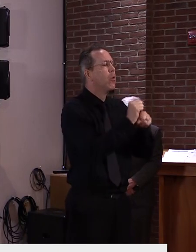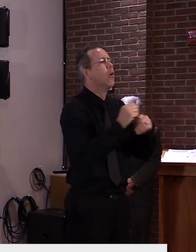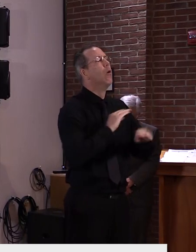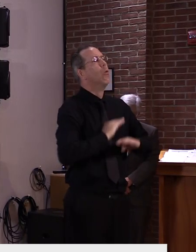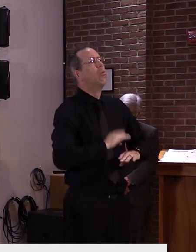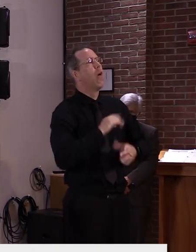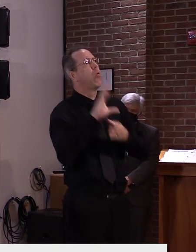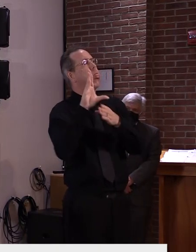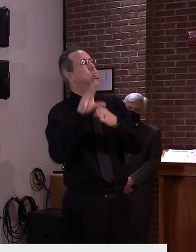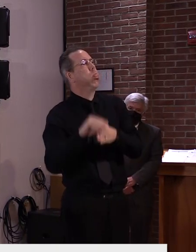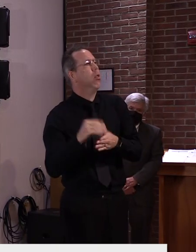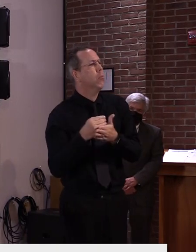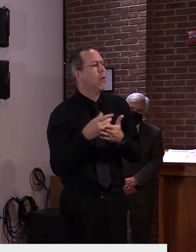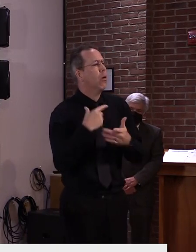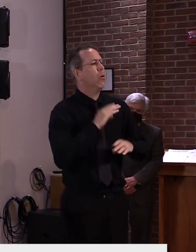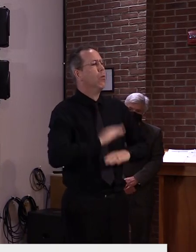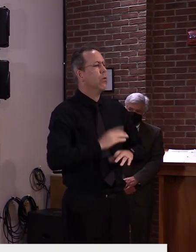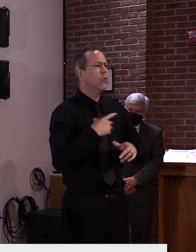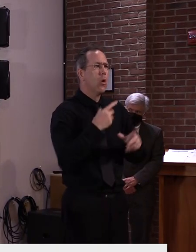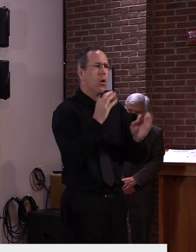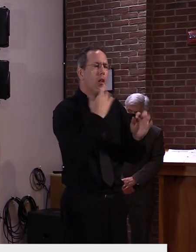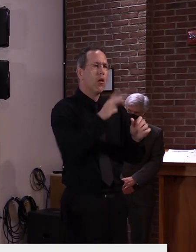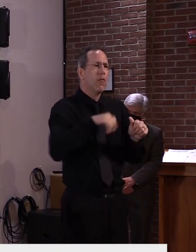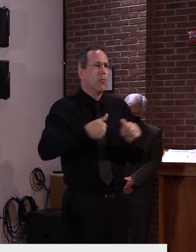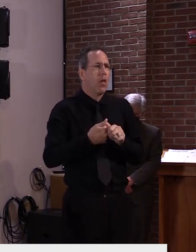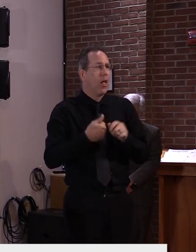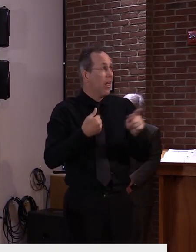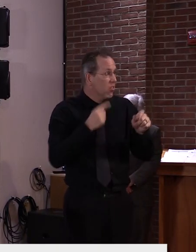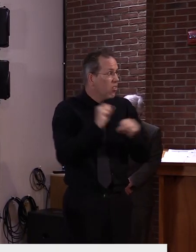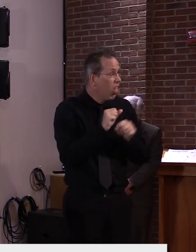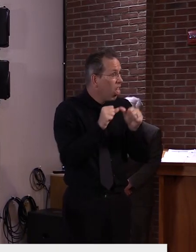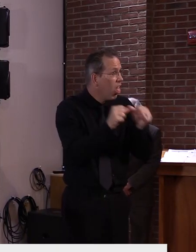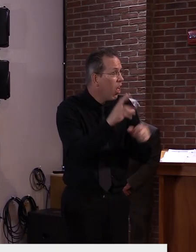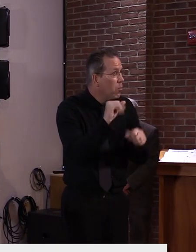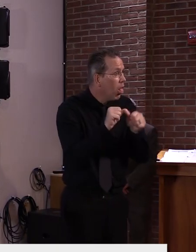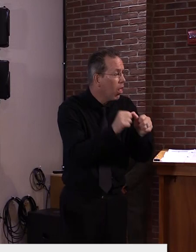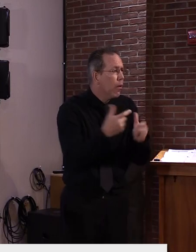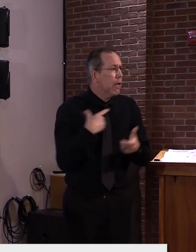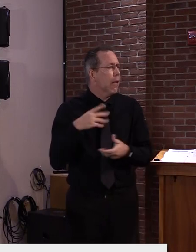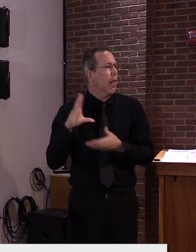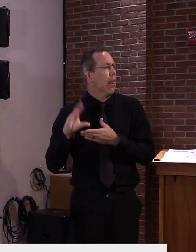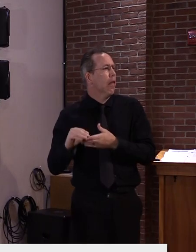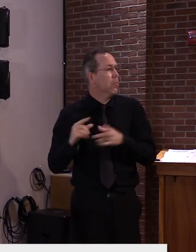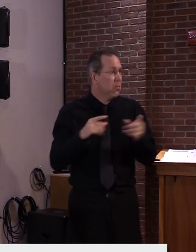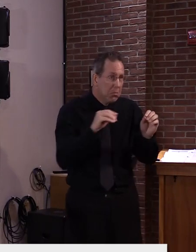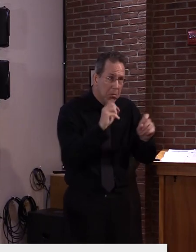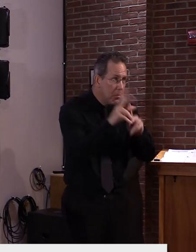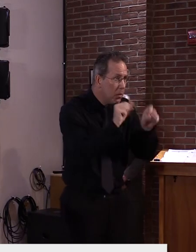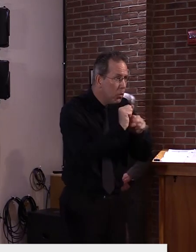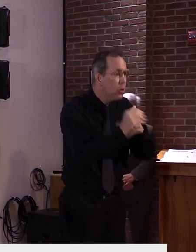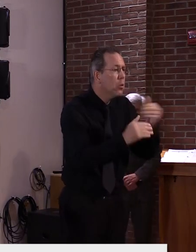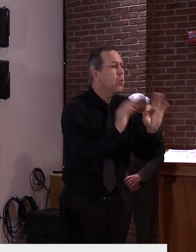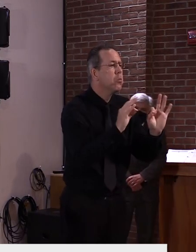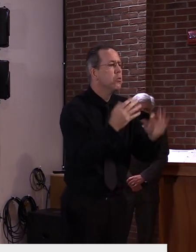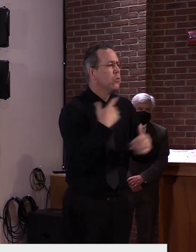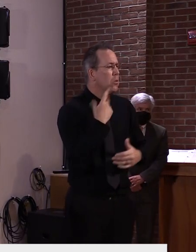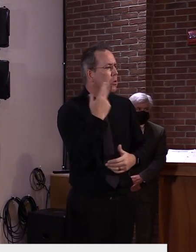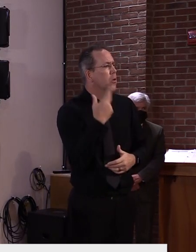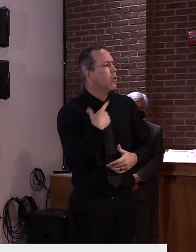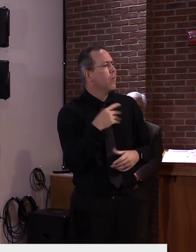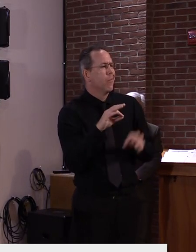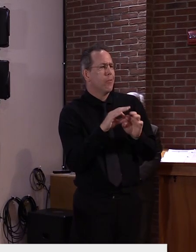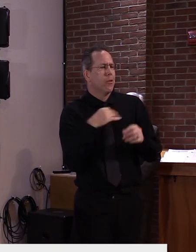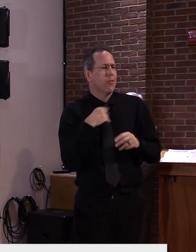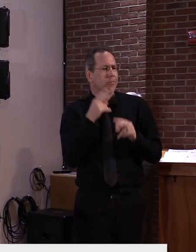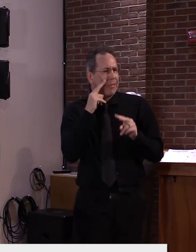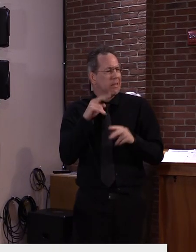again, we're seeing, we're leveling off, and we should be, again, okay for a number of months.